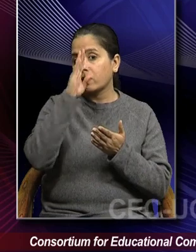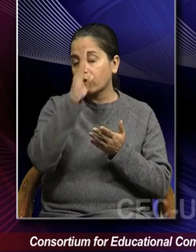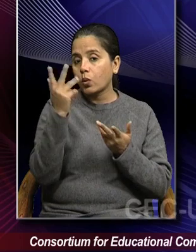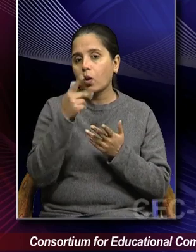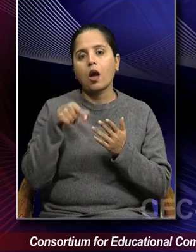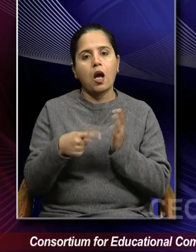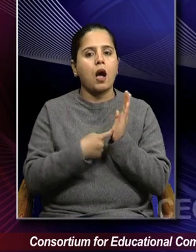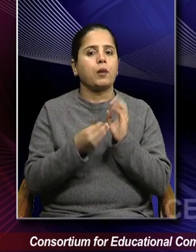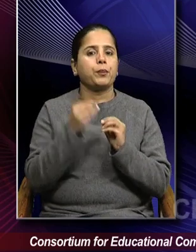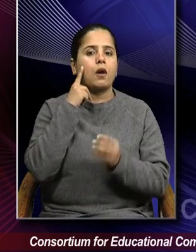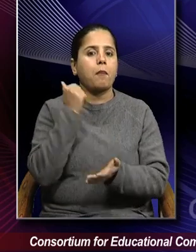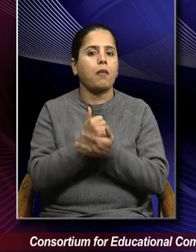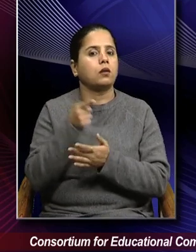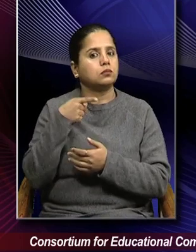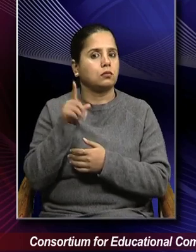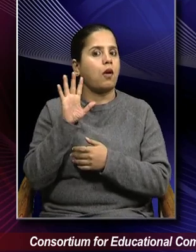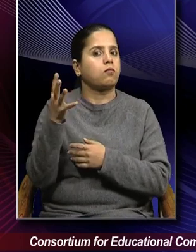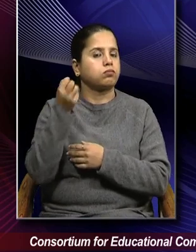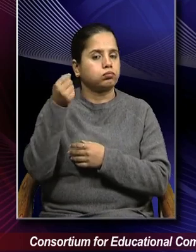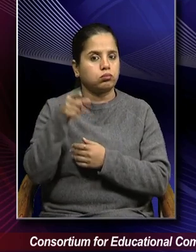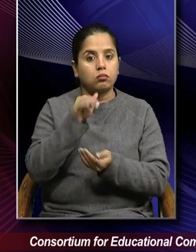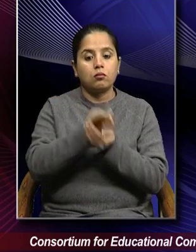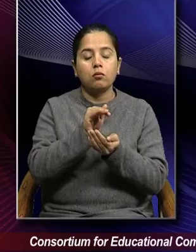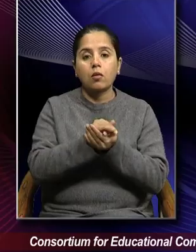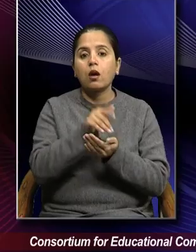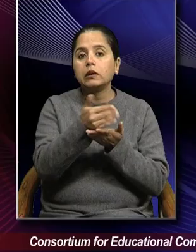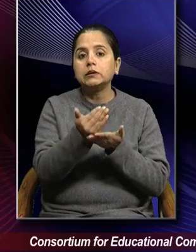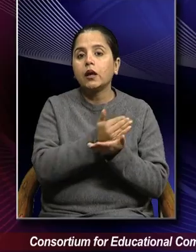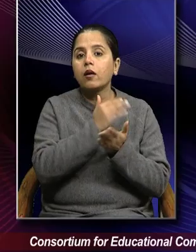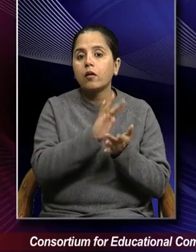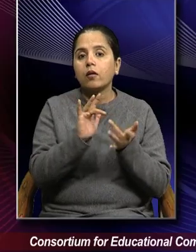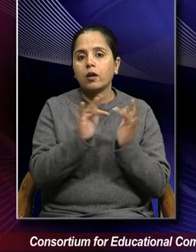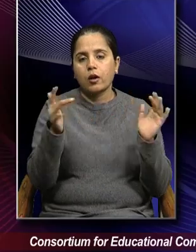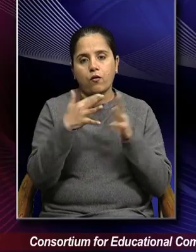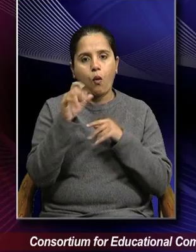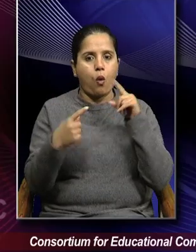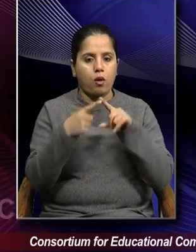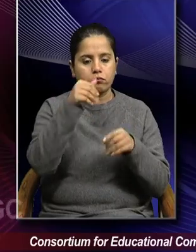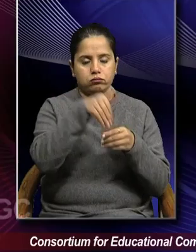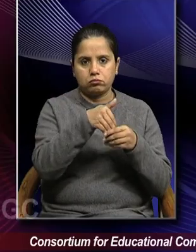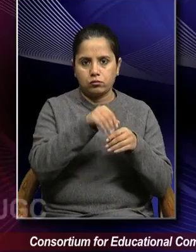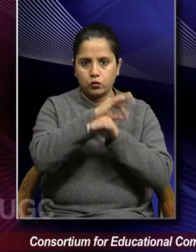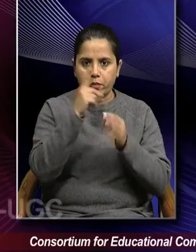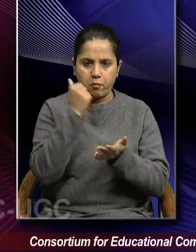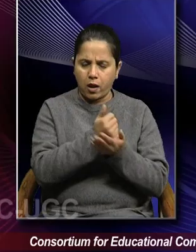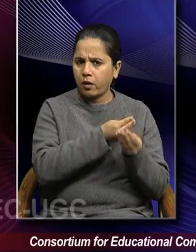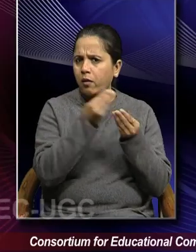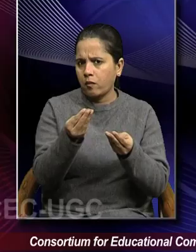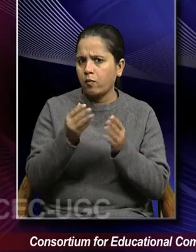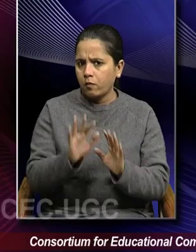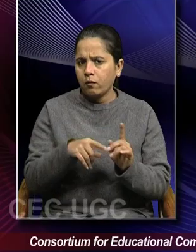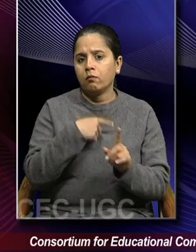Reserve Bank of India and stored in secured digital wallets provided by banks, and it